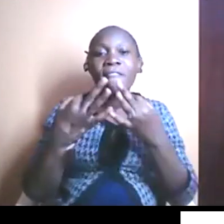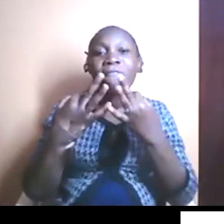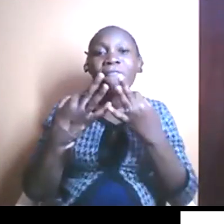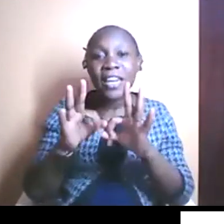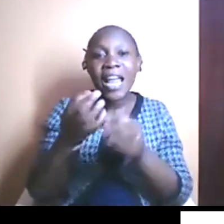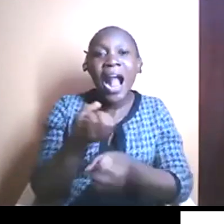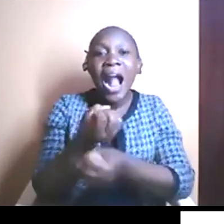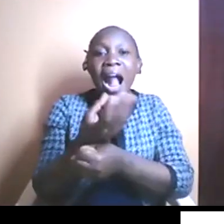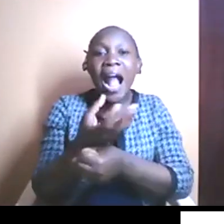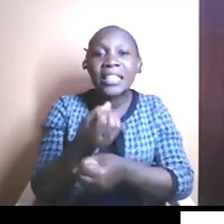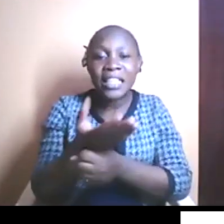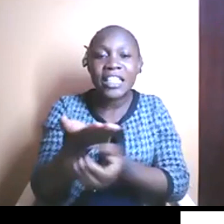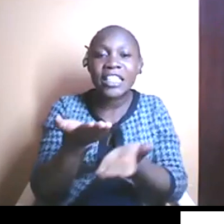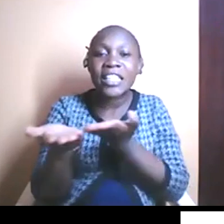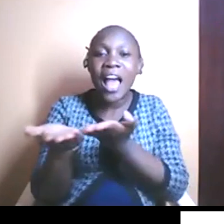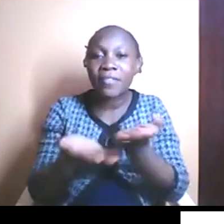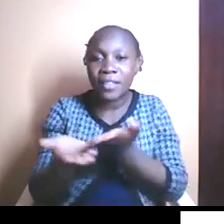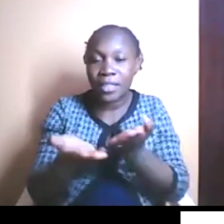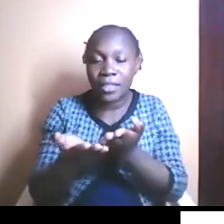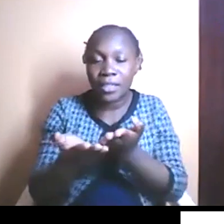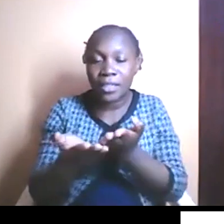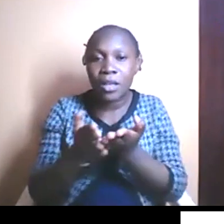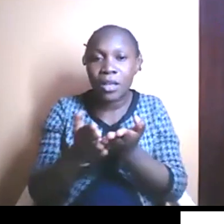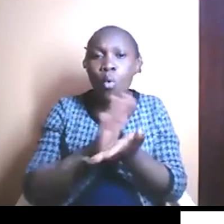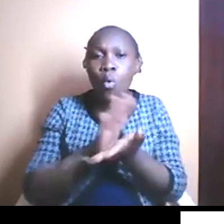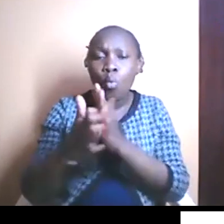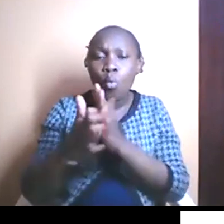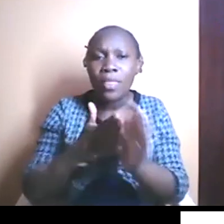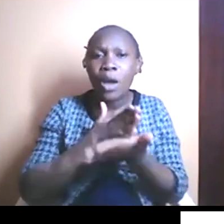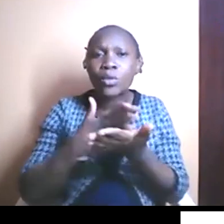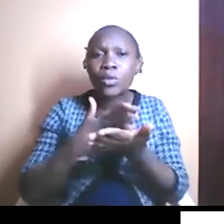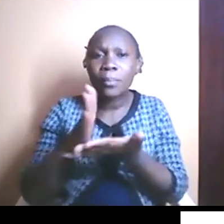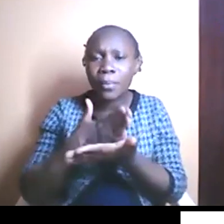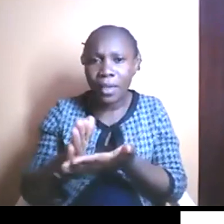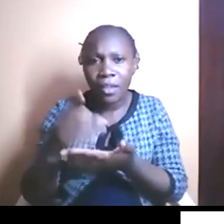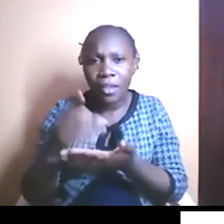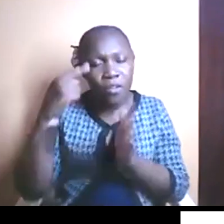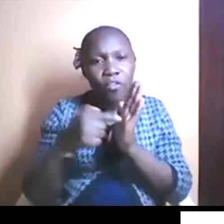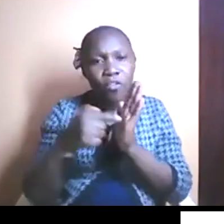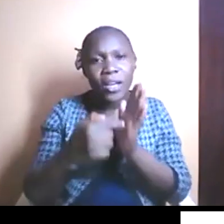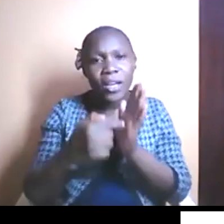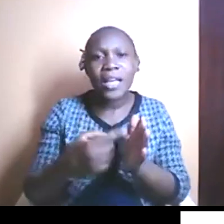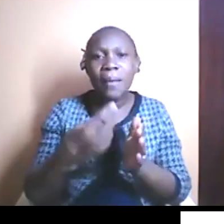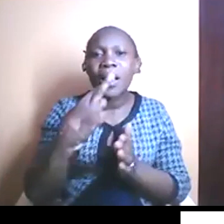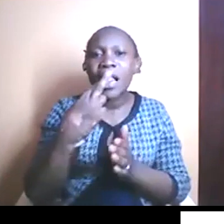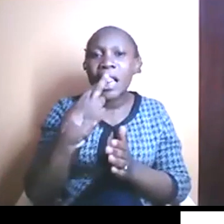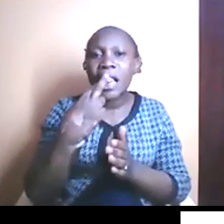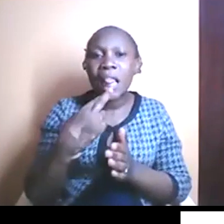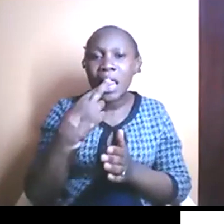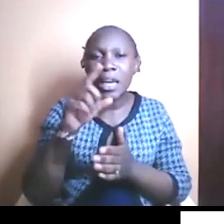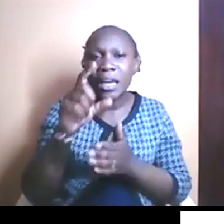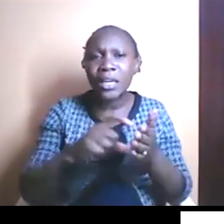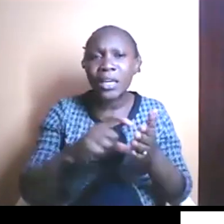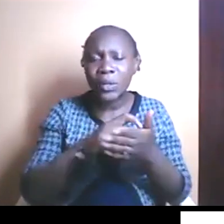no cost. You can call any time of day or night. For example, Red Cross 1199. These are some numbers you can